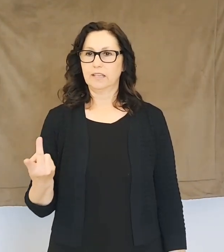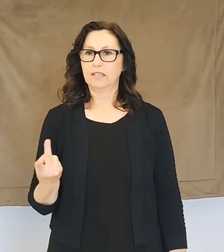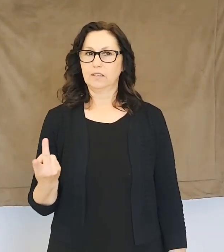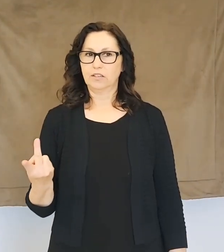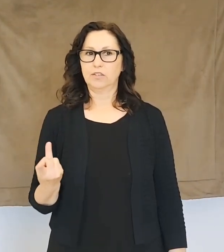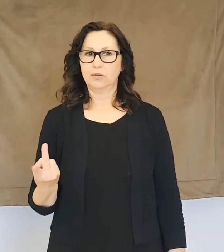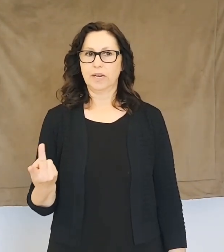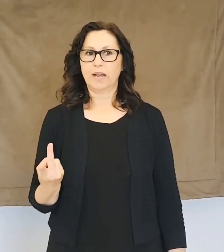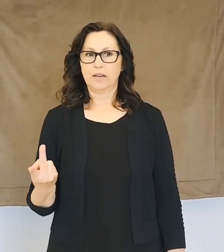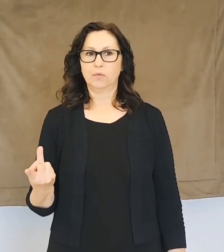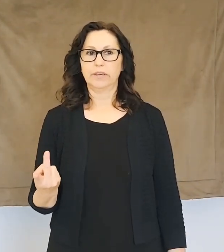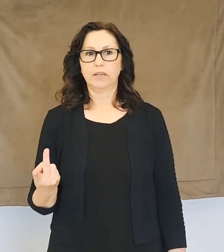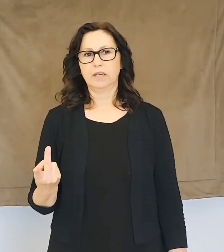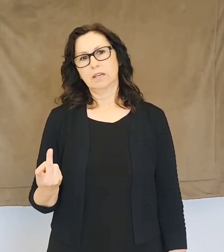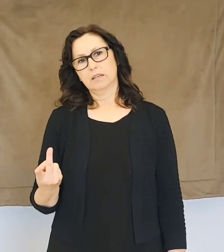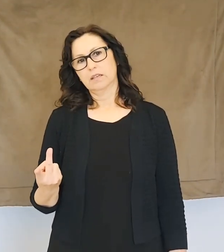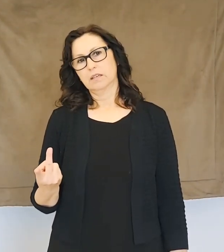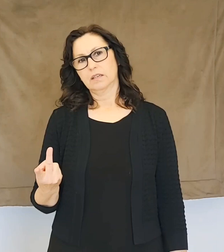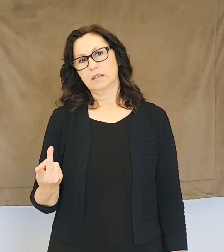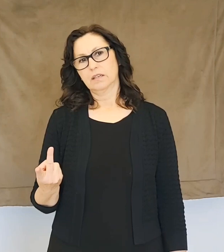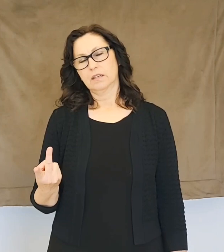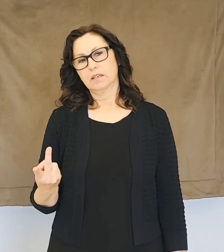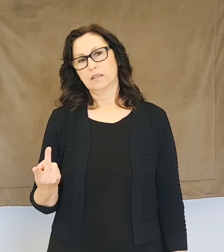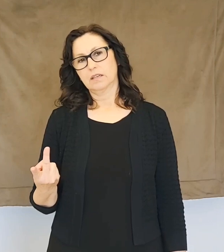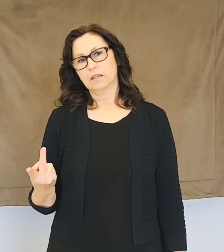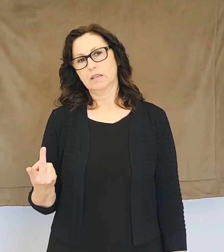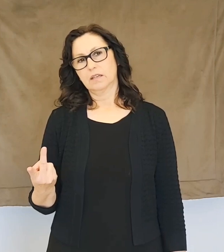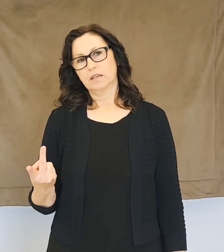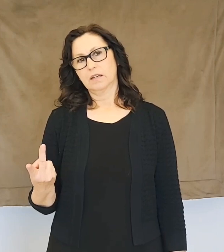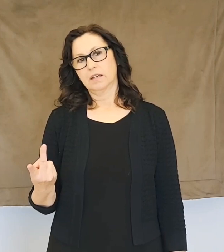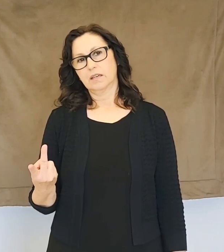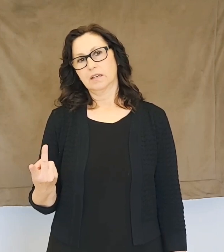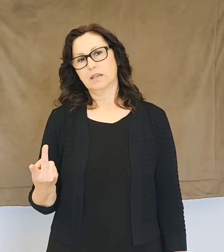this. You and I, we. We